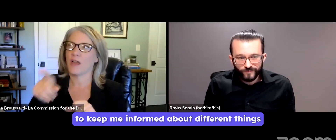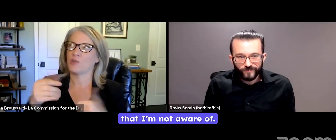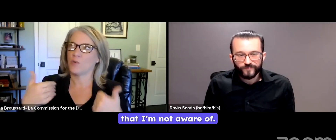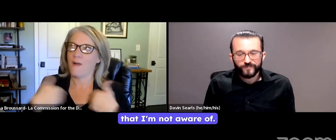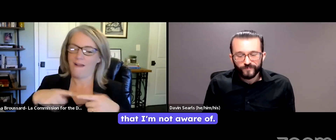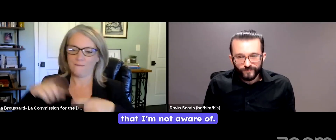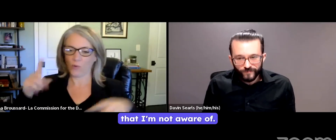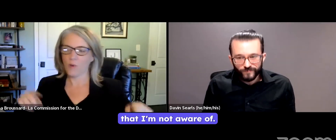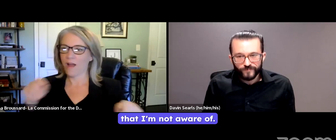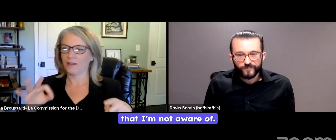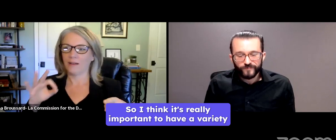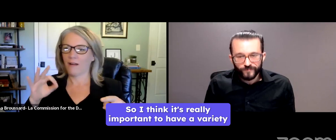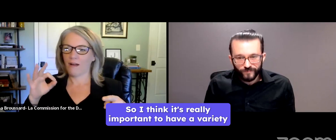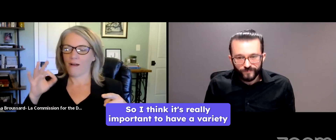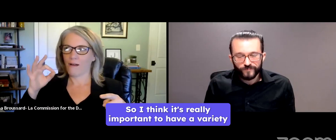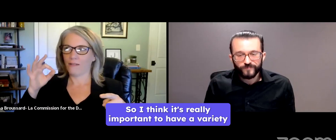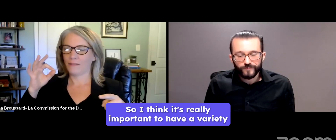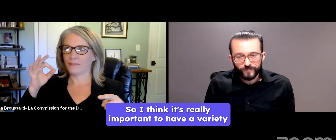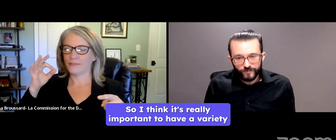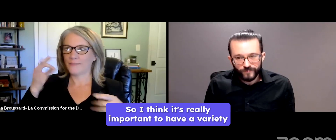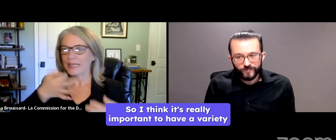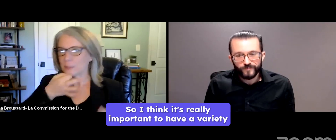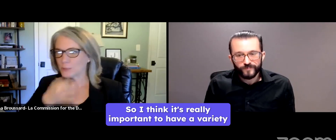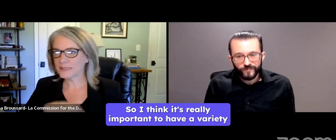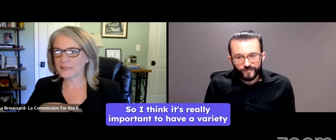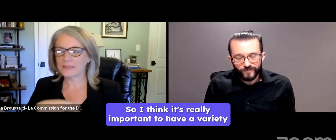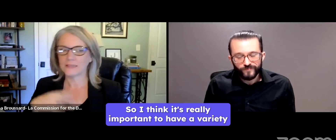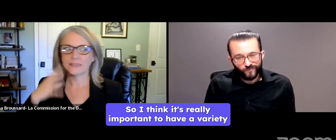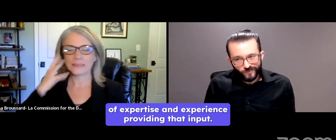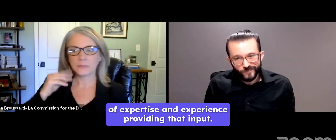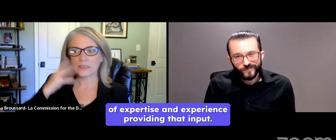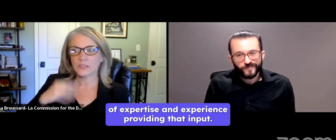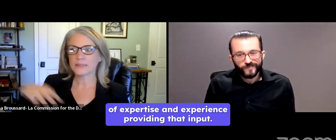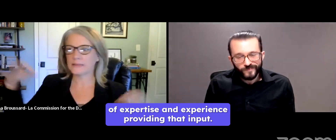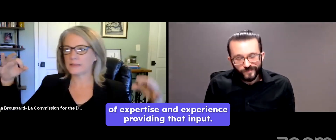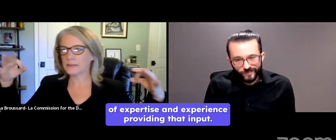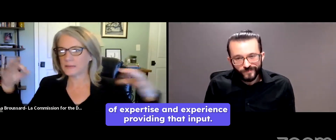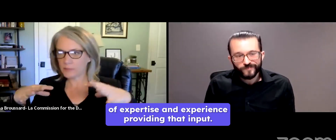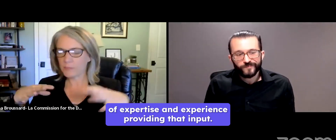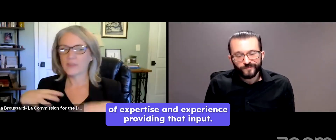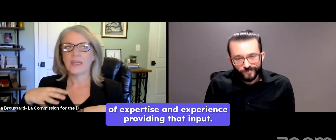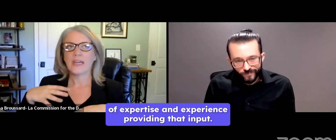that I'm not aware of. So I think it's really important to have a variety of expertise and